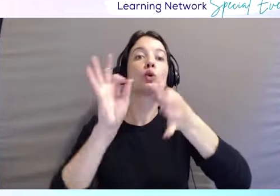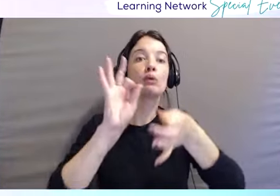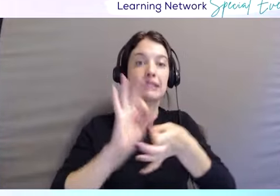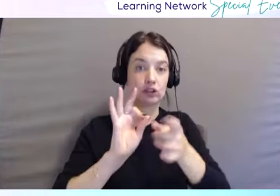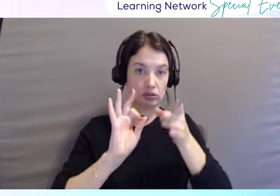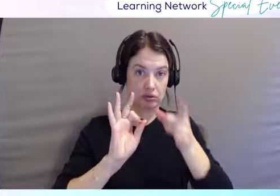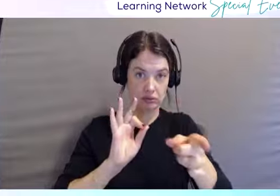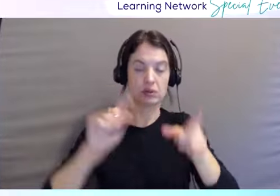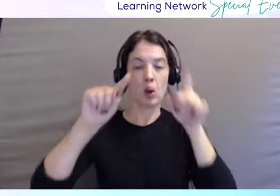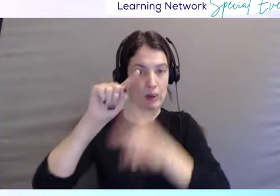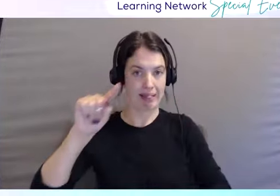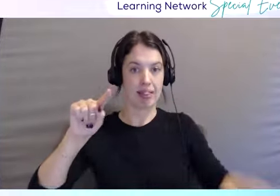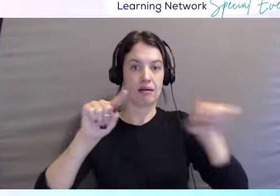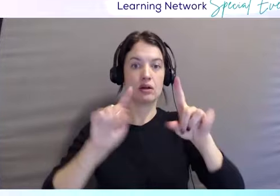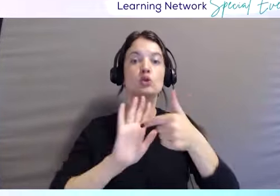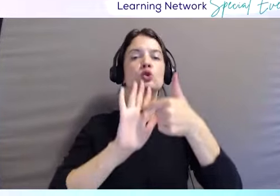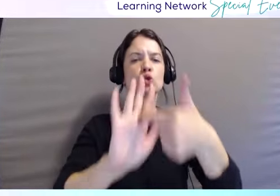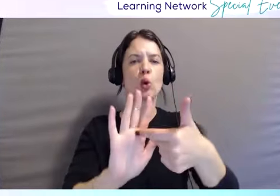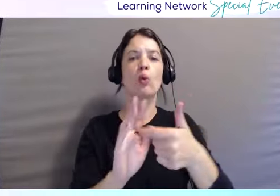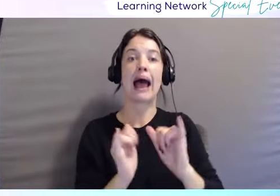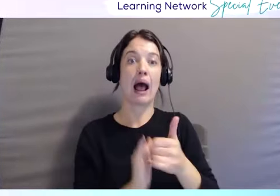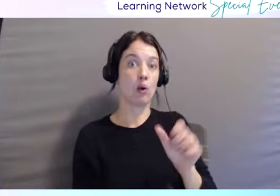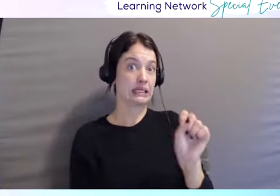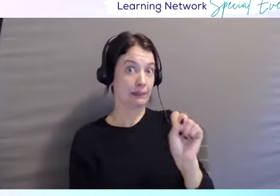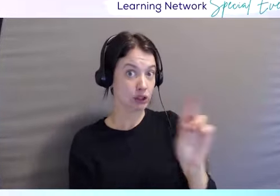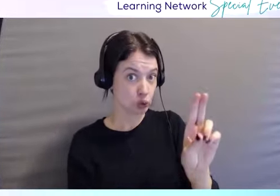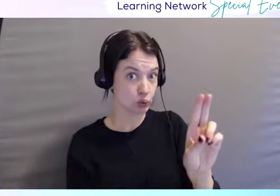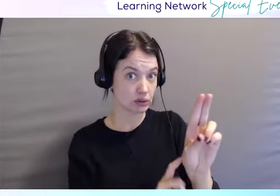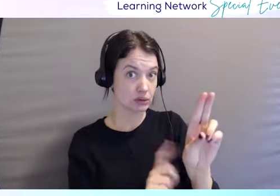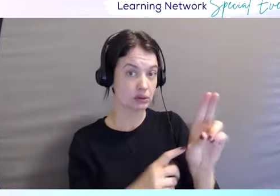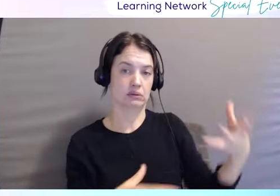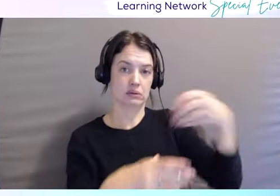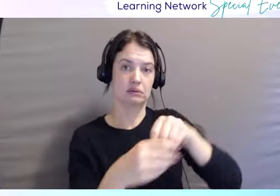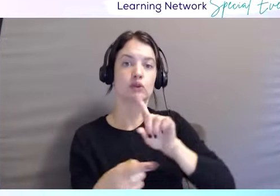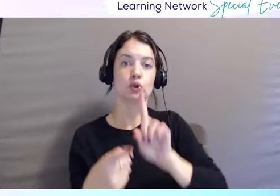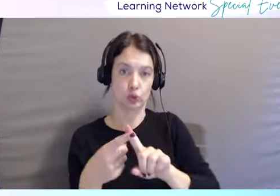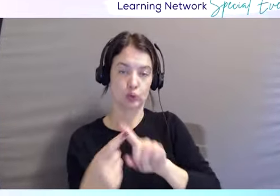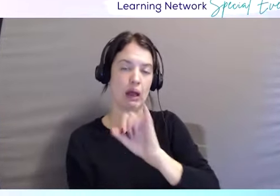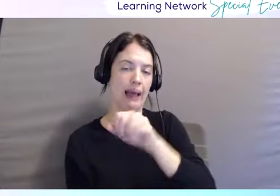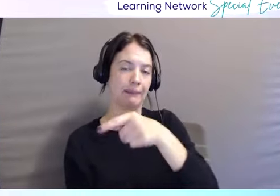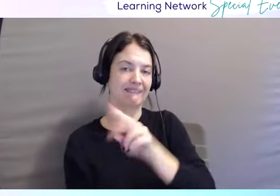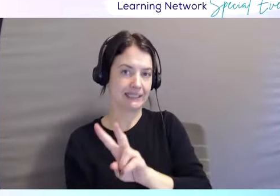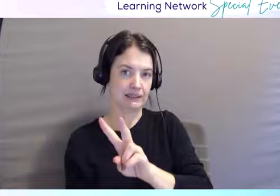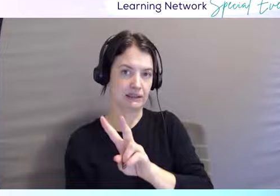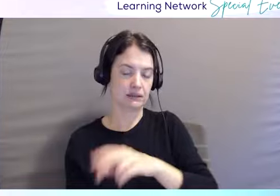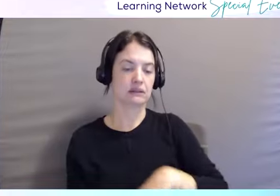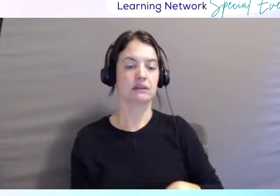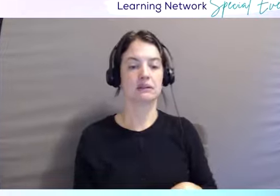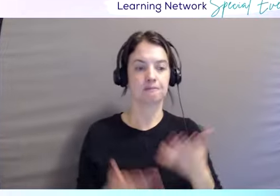to illustrate how substance use can fit into this. And, these are the dynamics. And